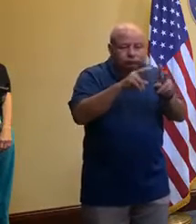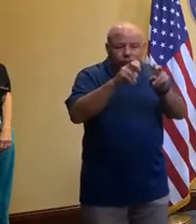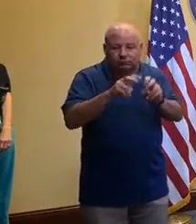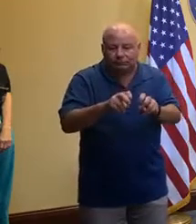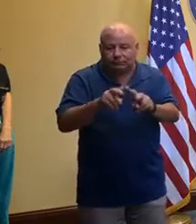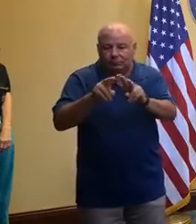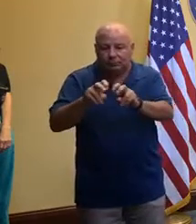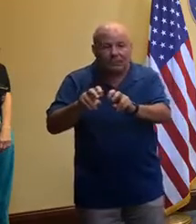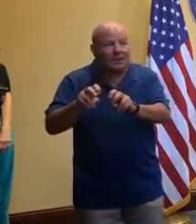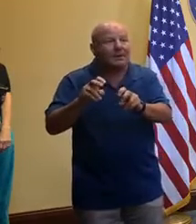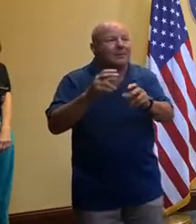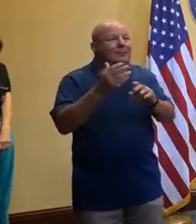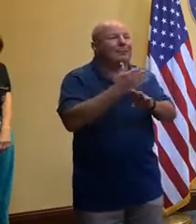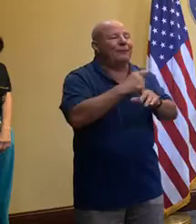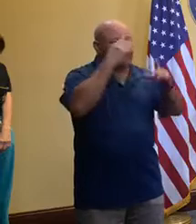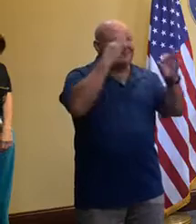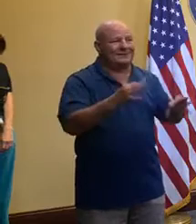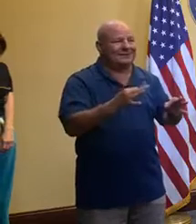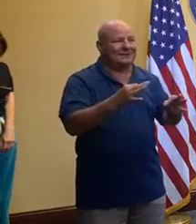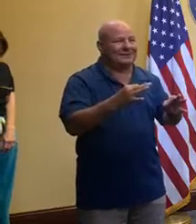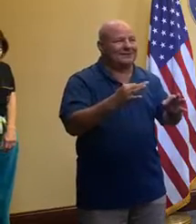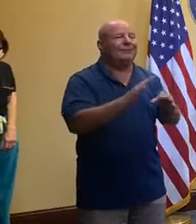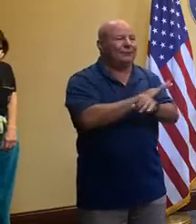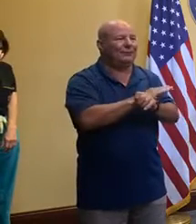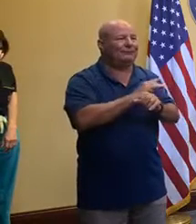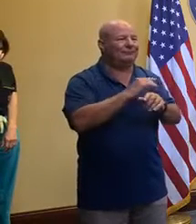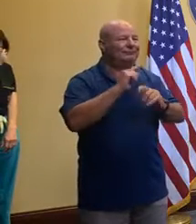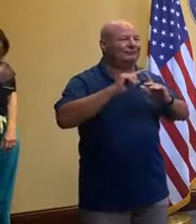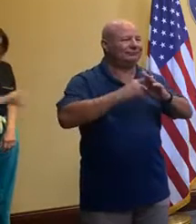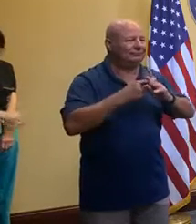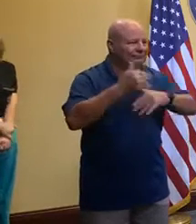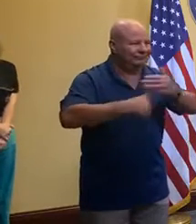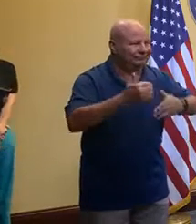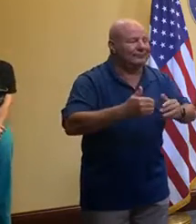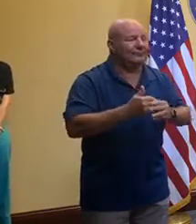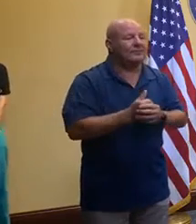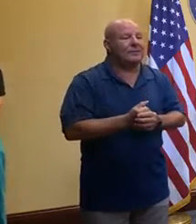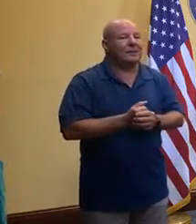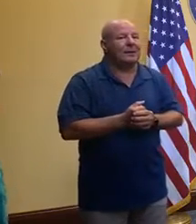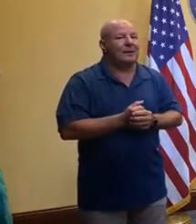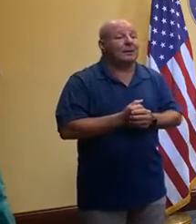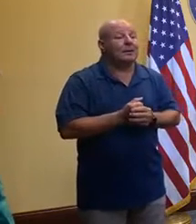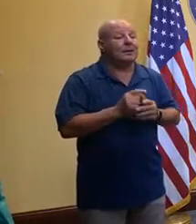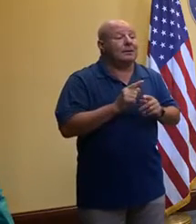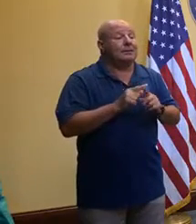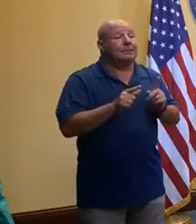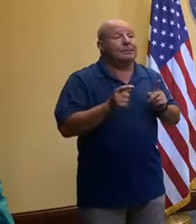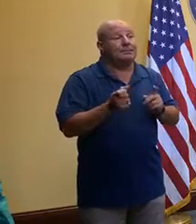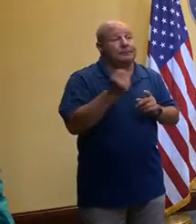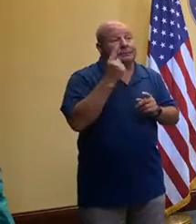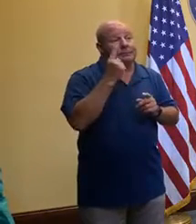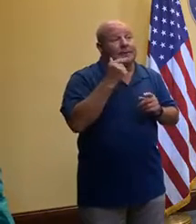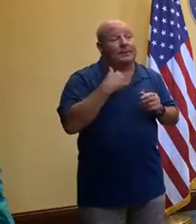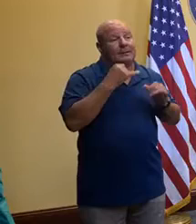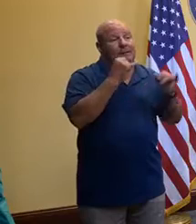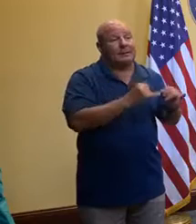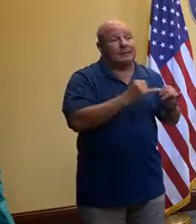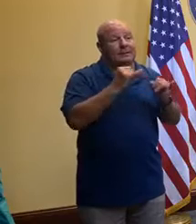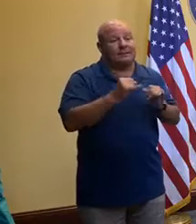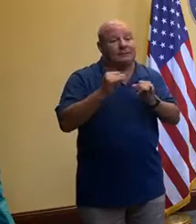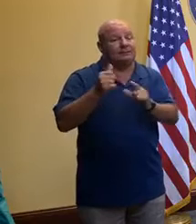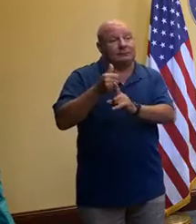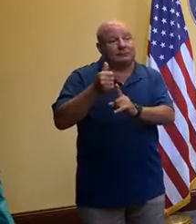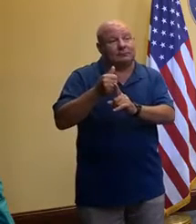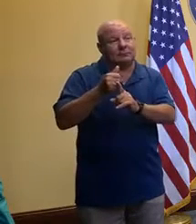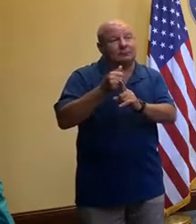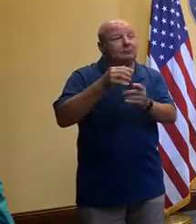fully implement it or not. However, there are individuals that are